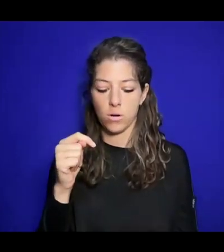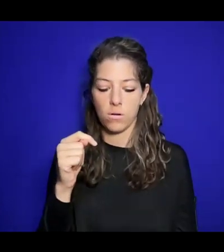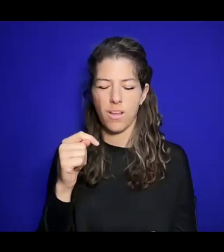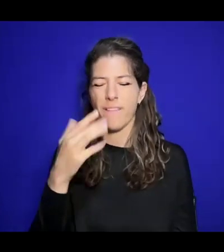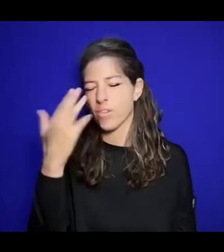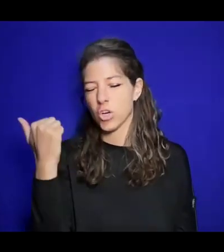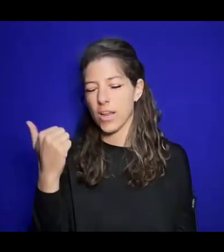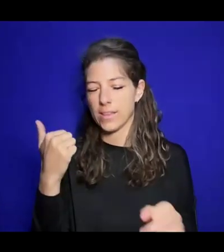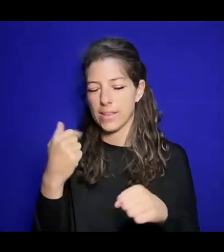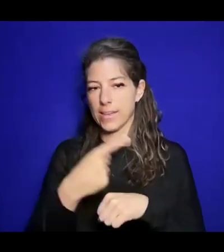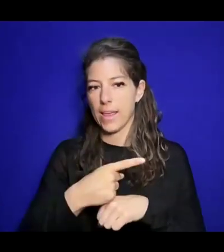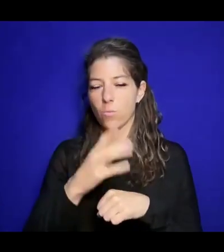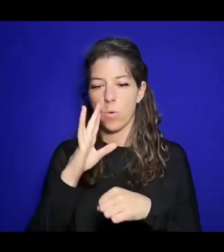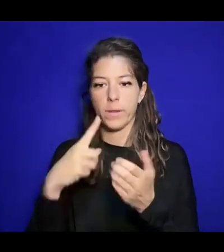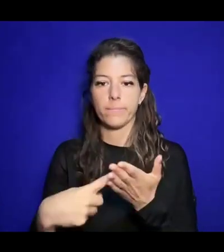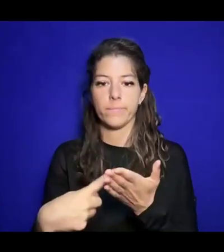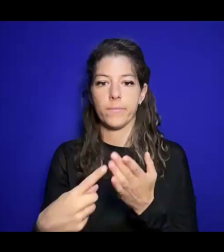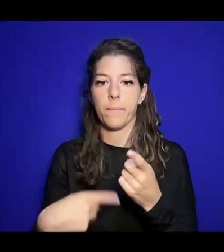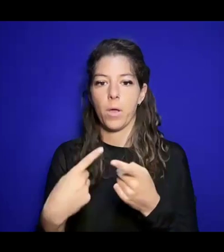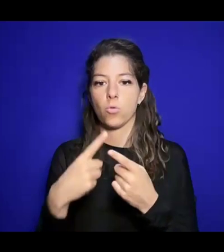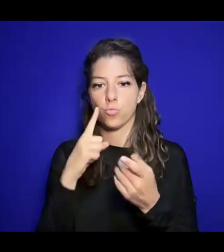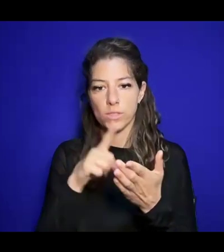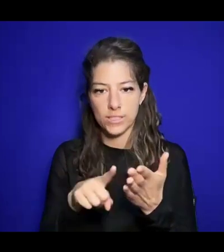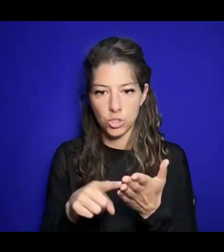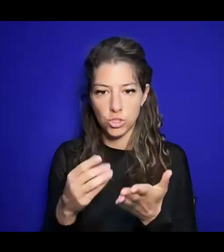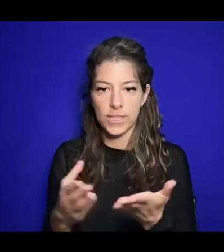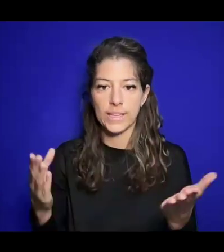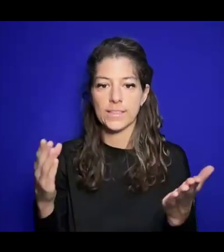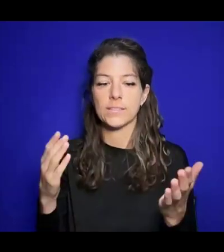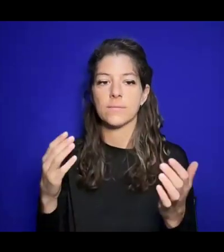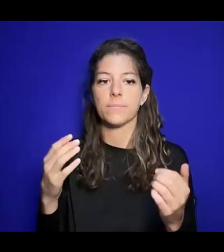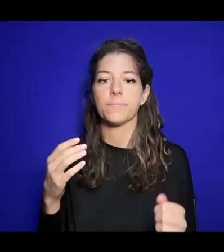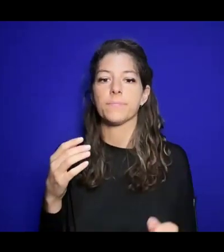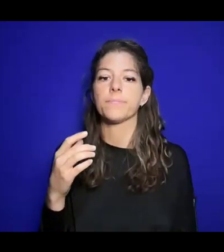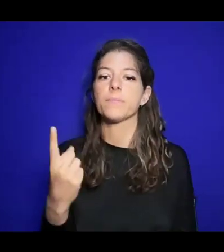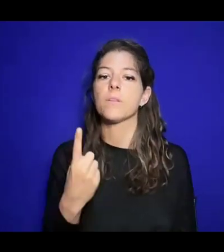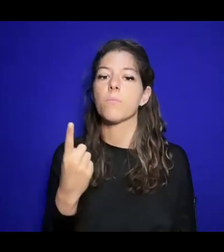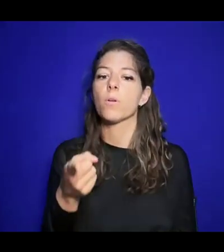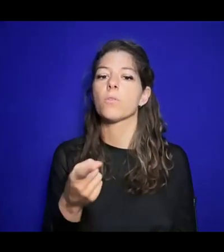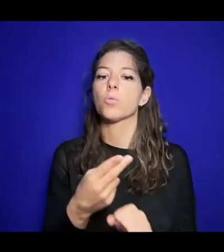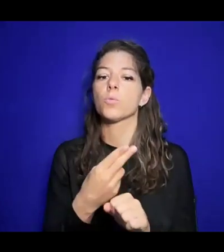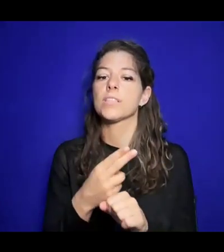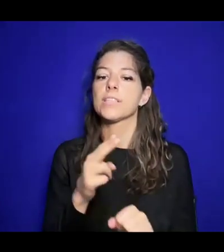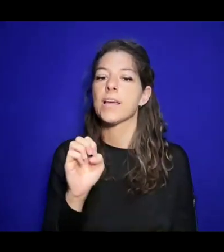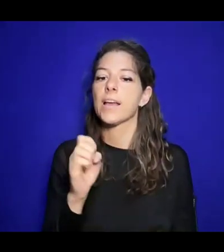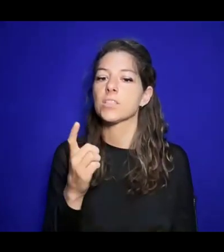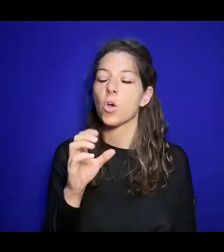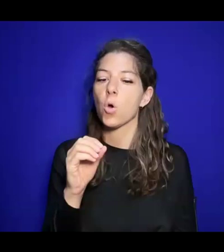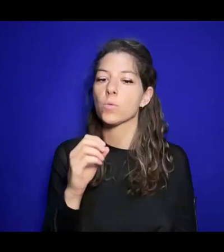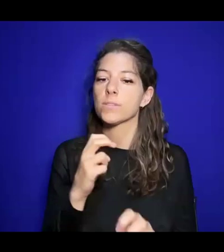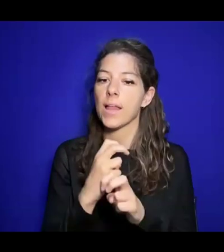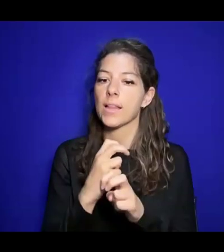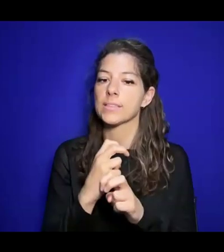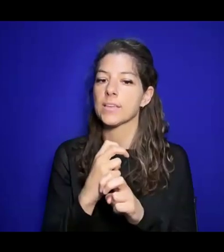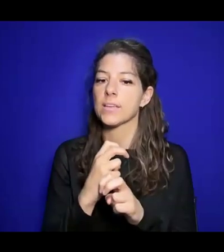look for it because we're going to be talking about all these research things. Here's somebody who was using the exoskeleton for a while and then